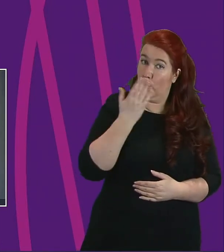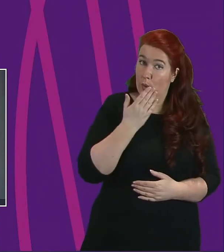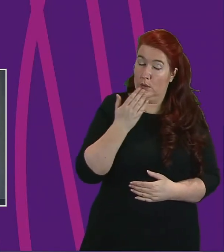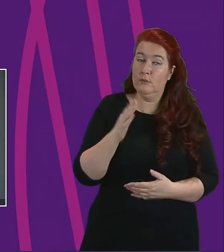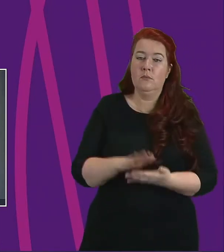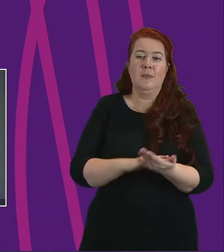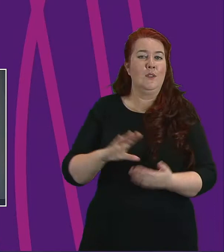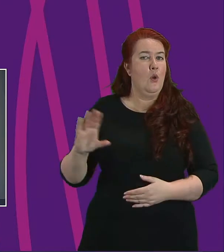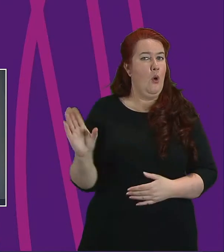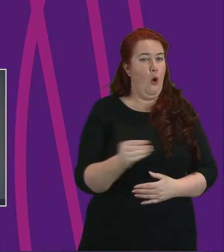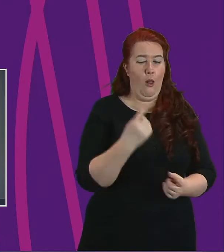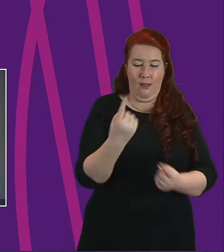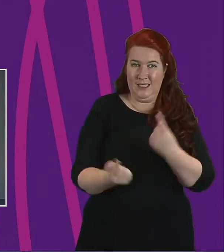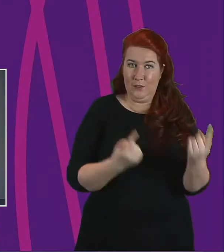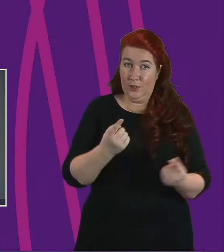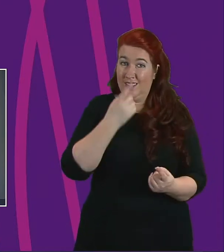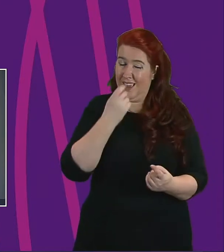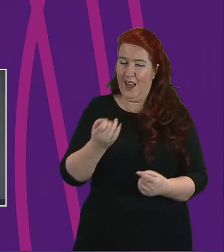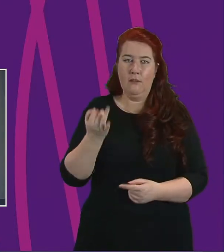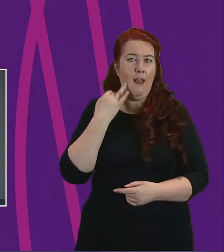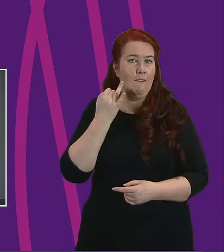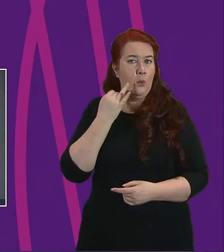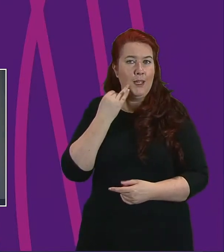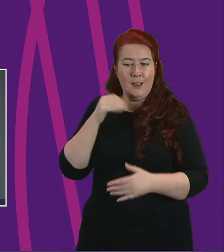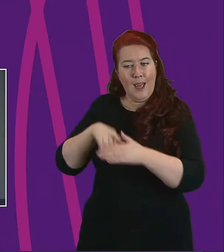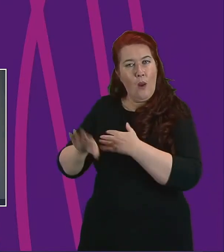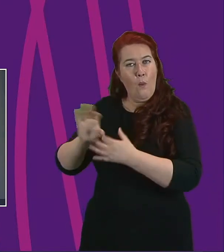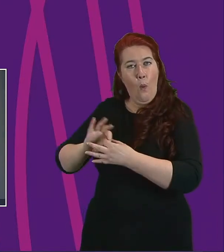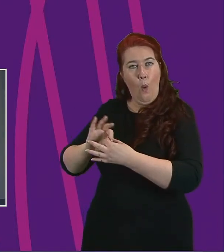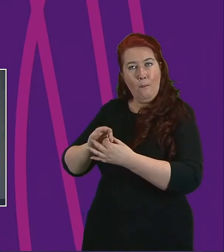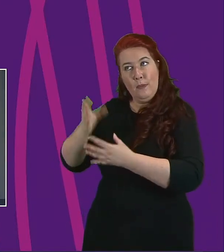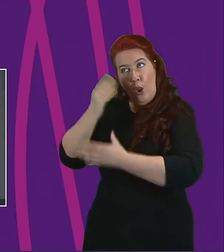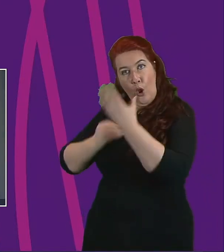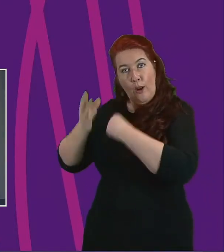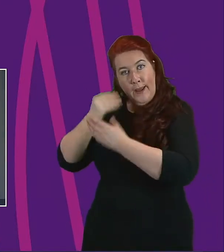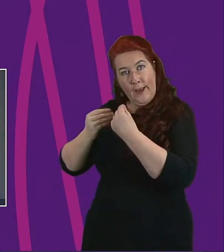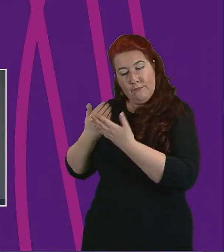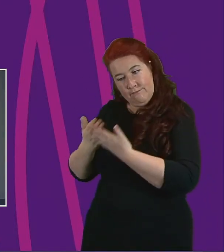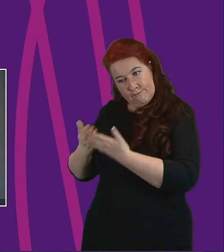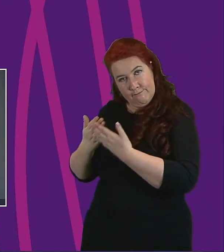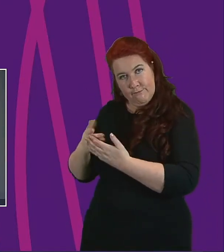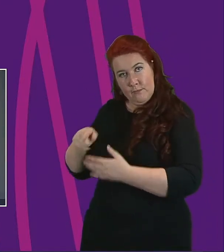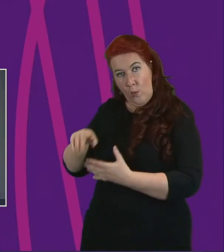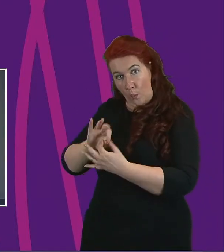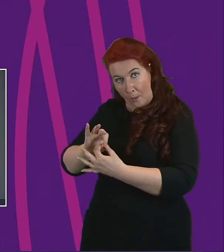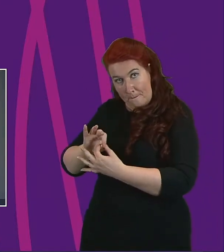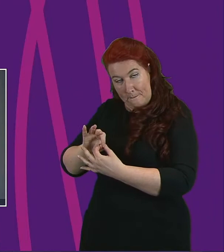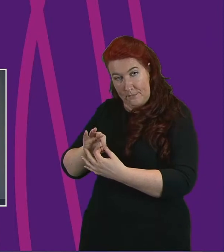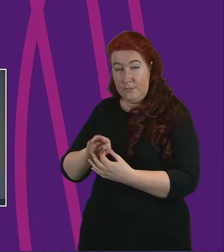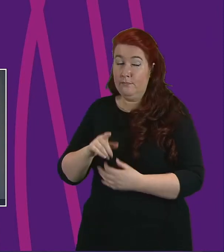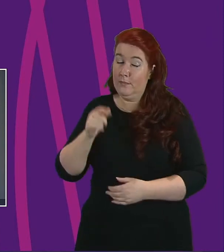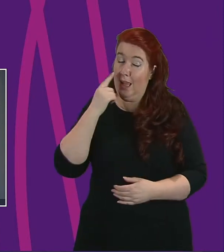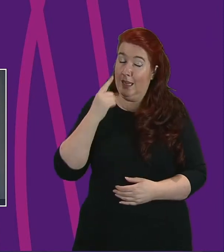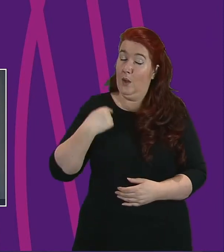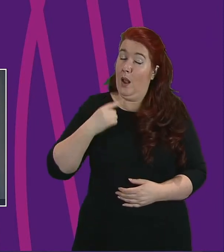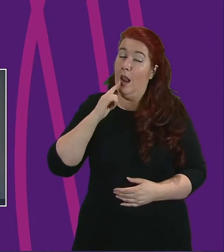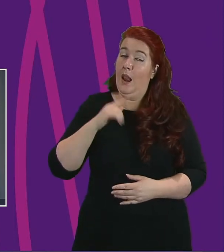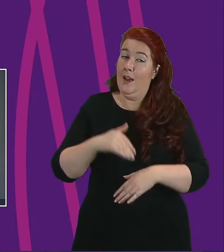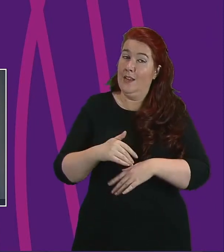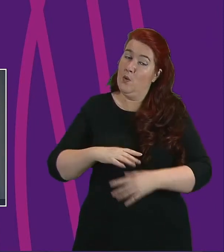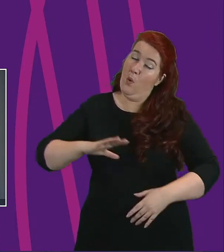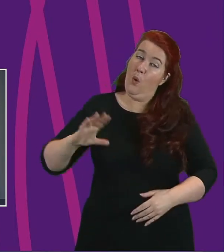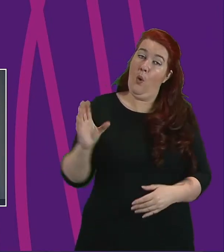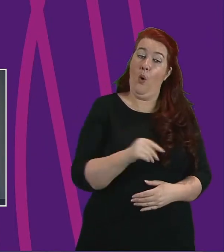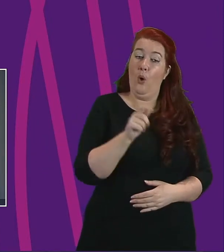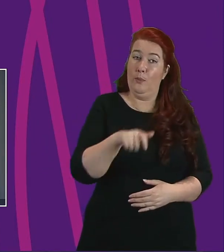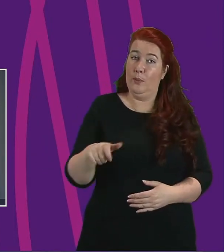to engage with weekly in-home learning tasks. I anticipate that this will apply to all pupils except for those who are unable to